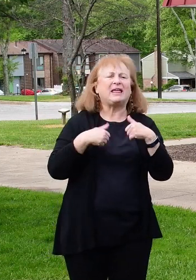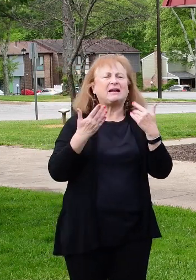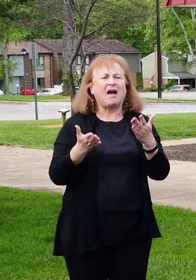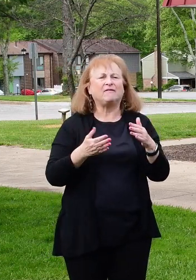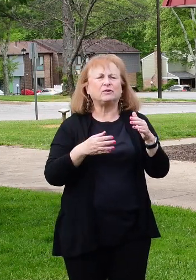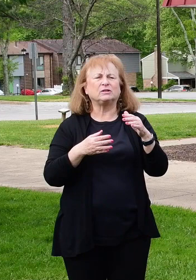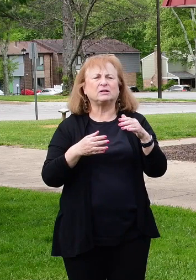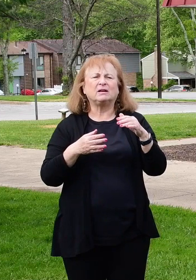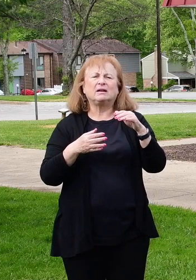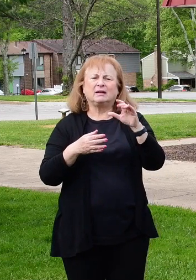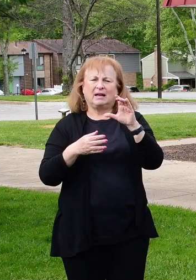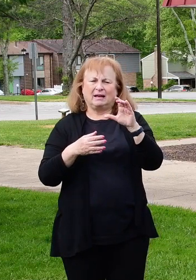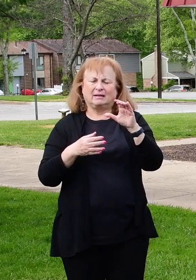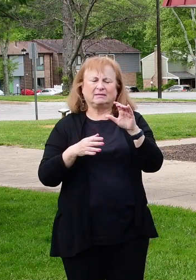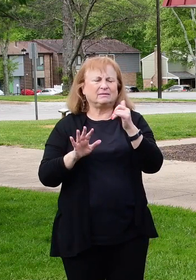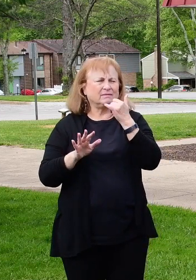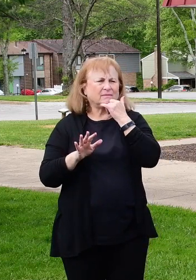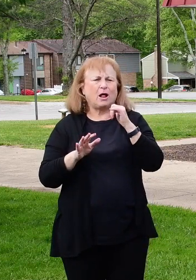offers low-cost